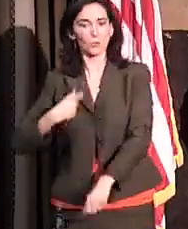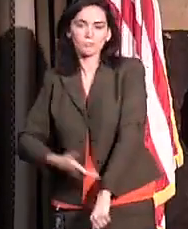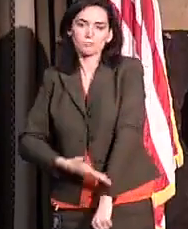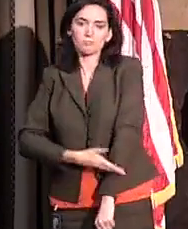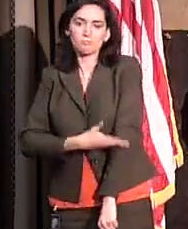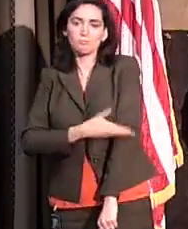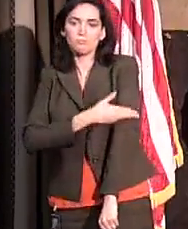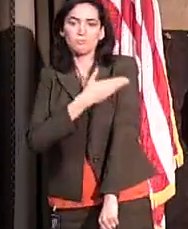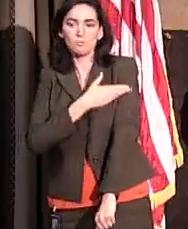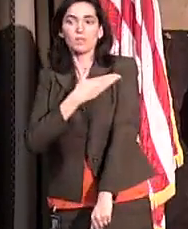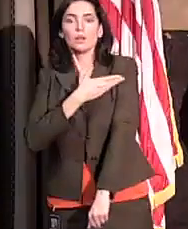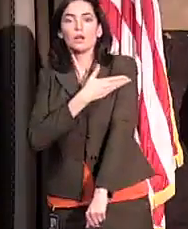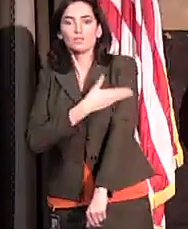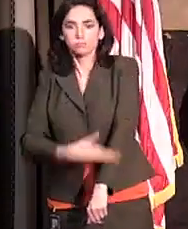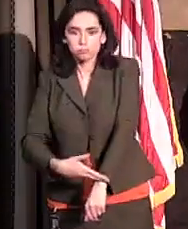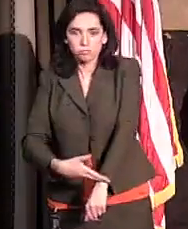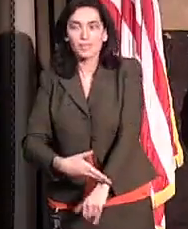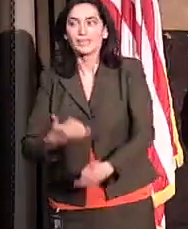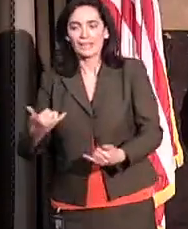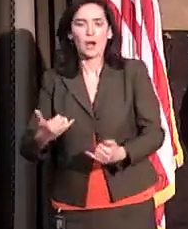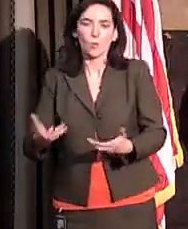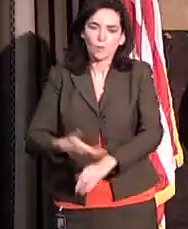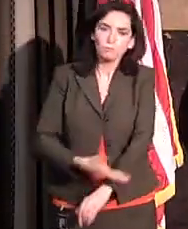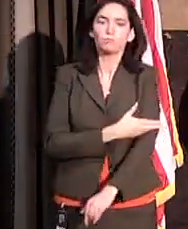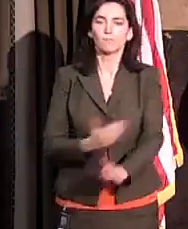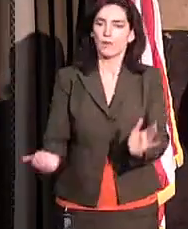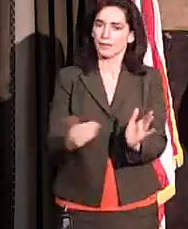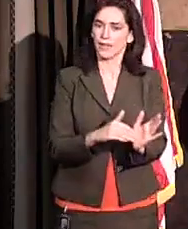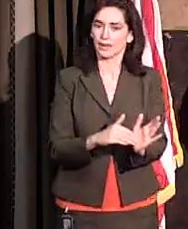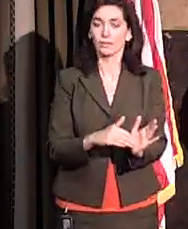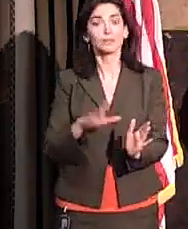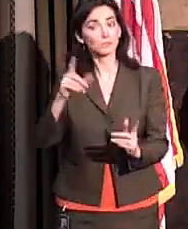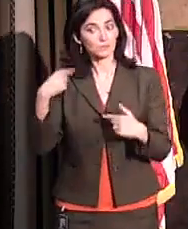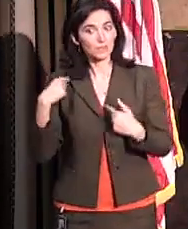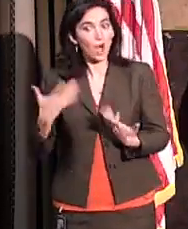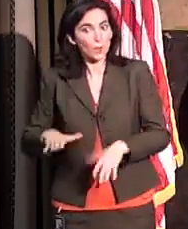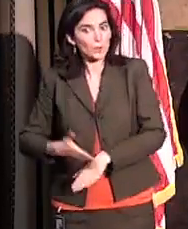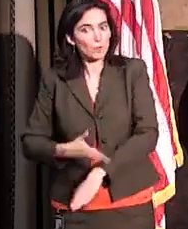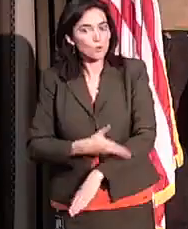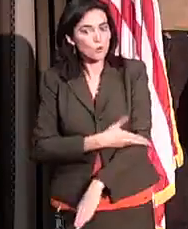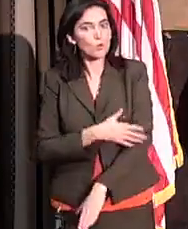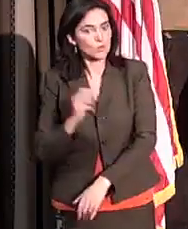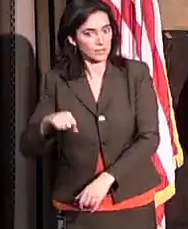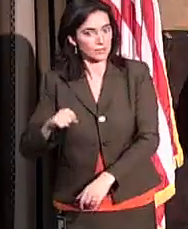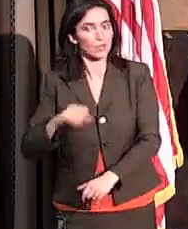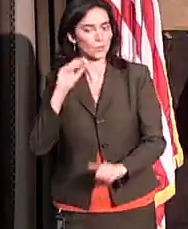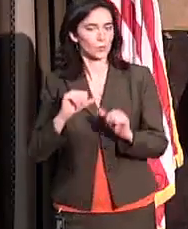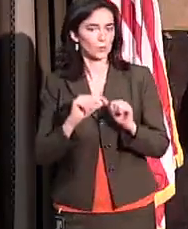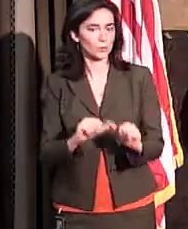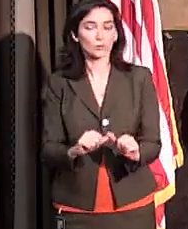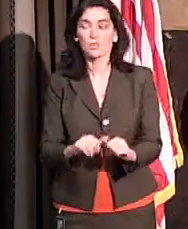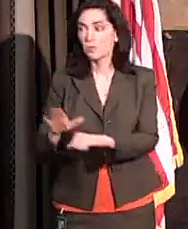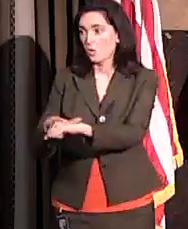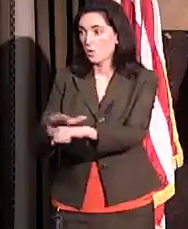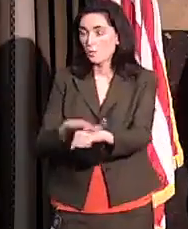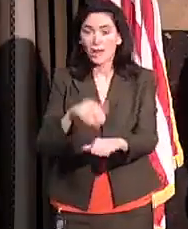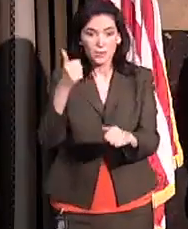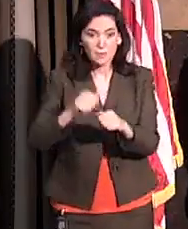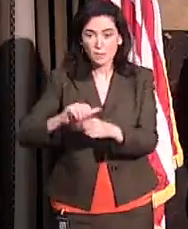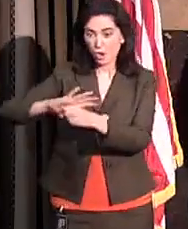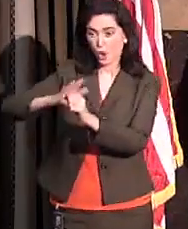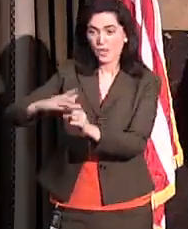already well on our way. And just a quick reminder, before the pandemic, at the beginning